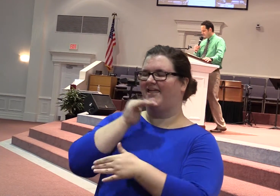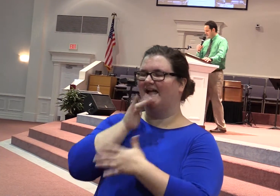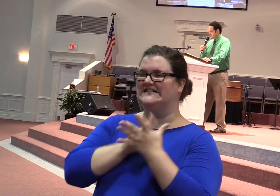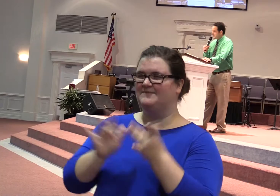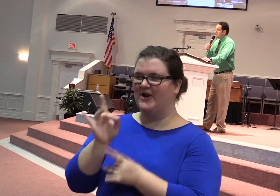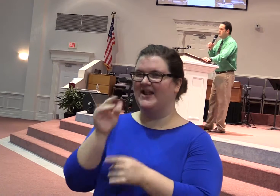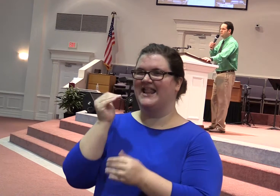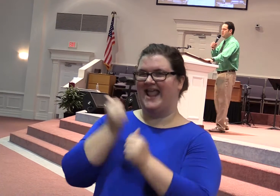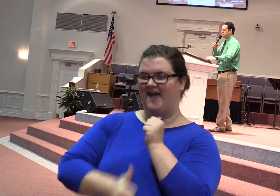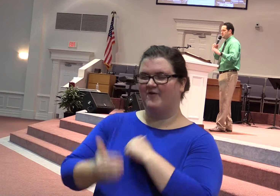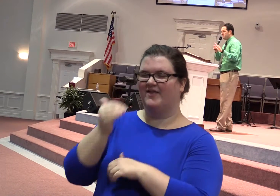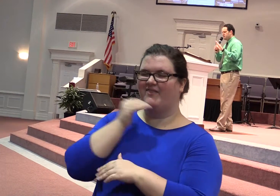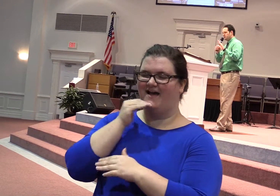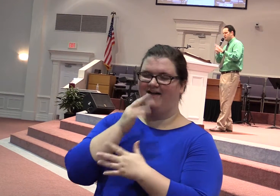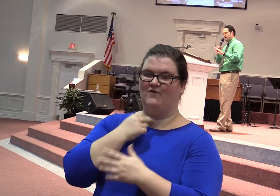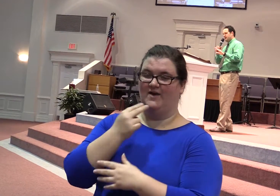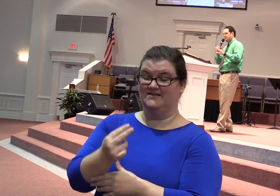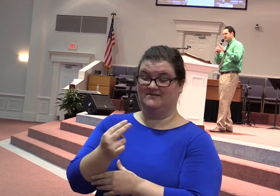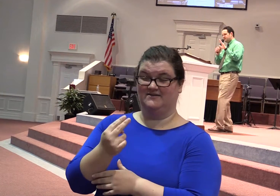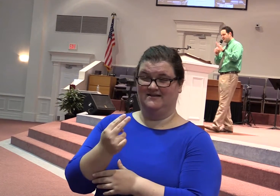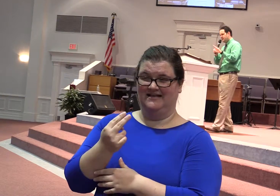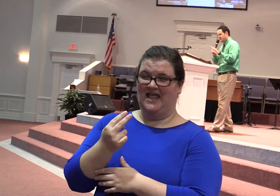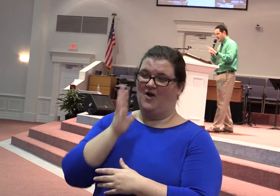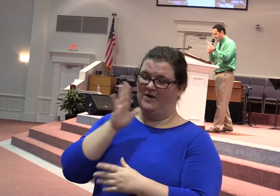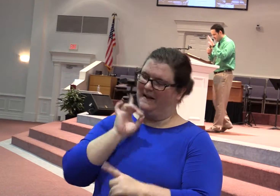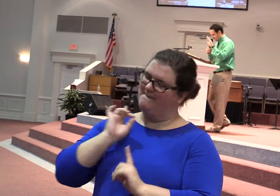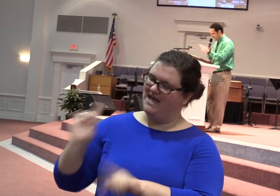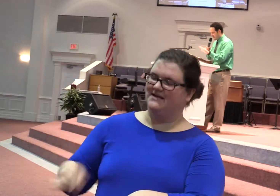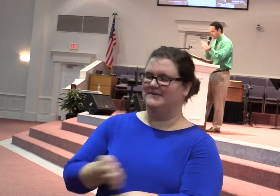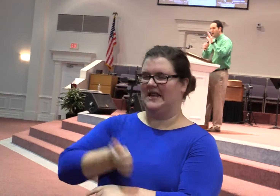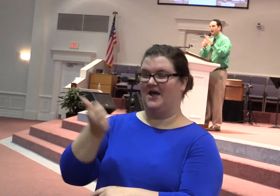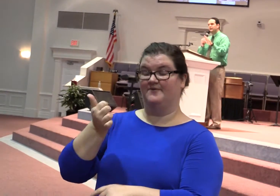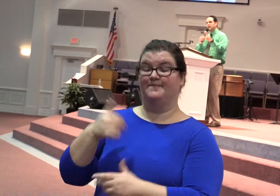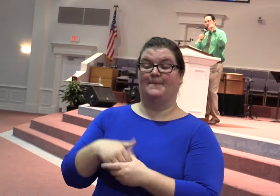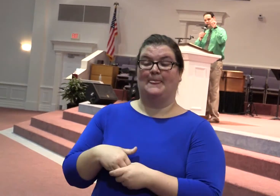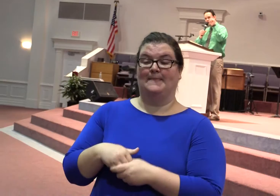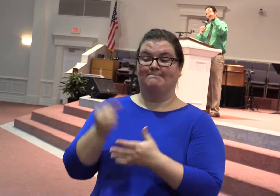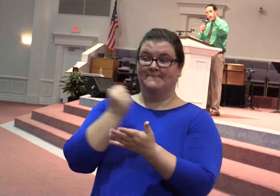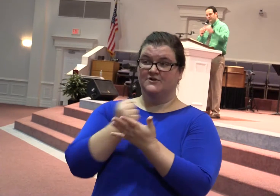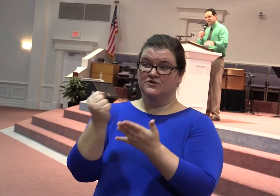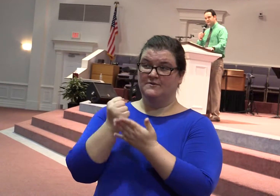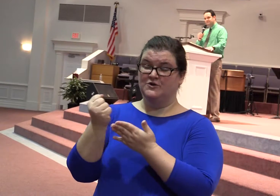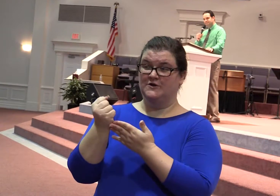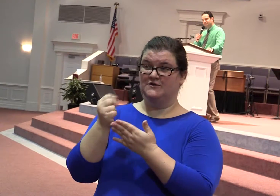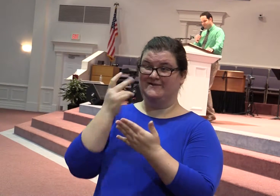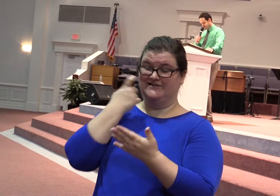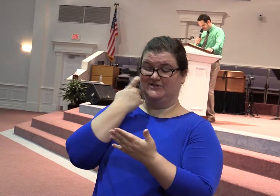Hallelujah. In the scriptures we just read, we can see and understand the heart of two fathers.